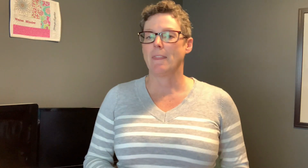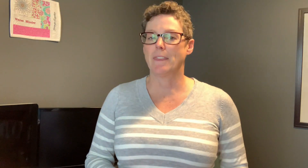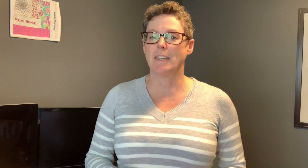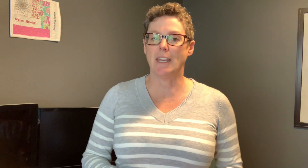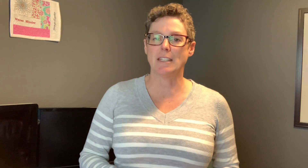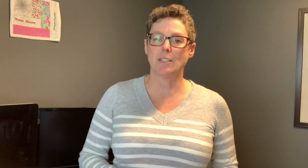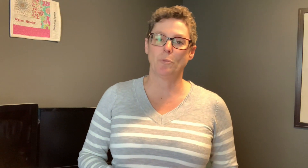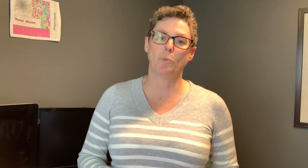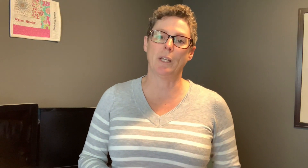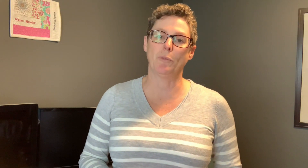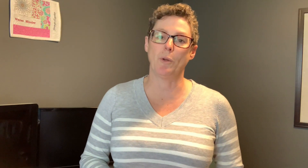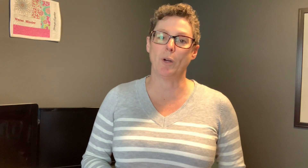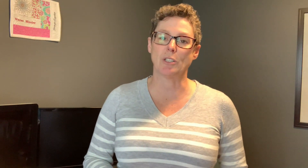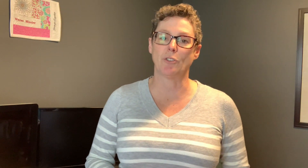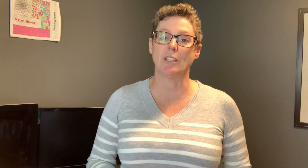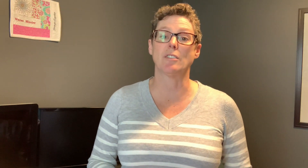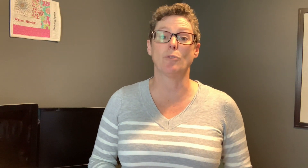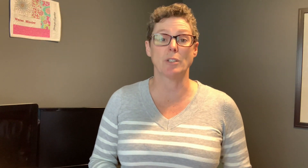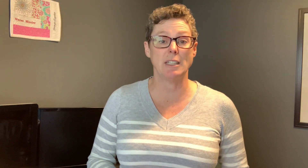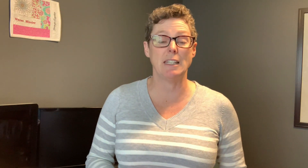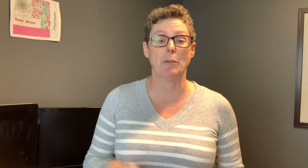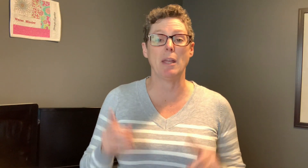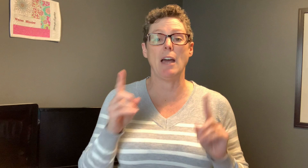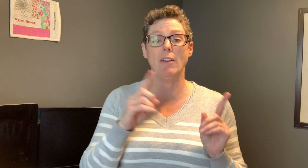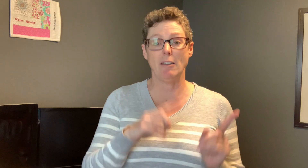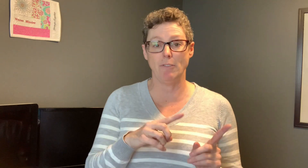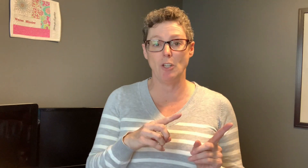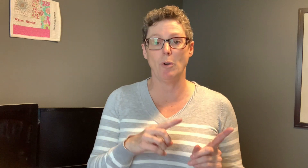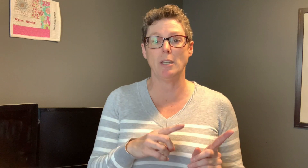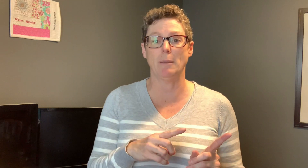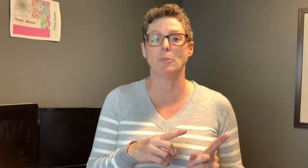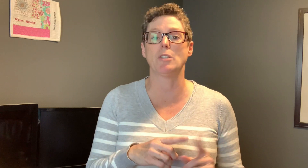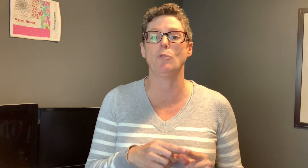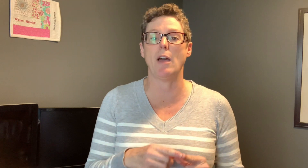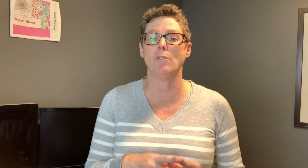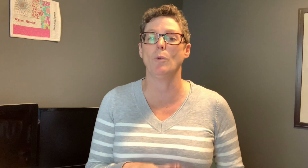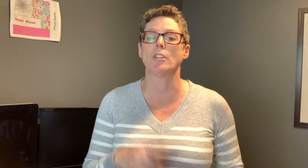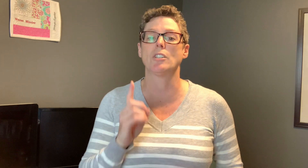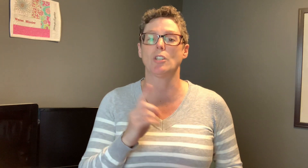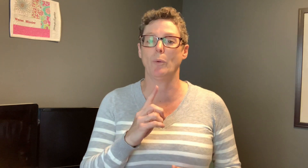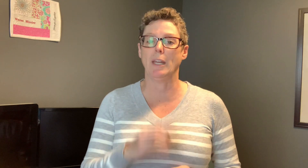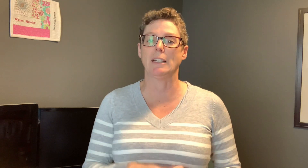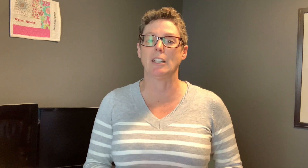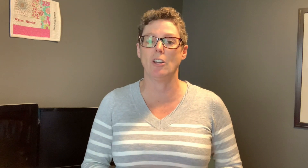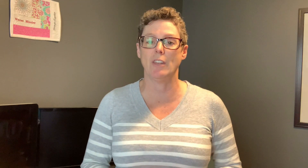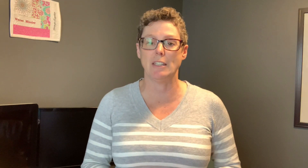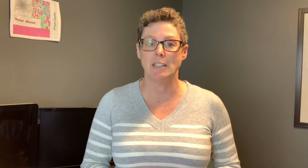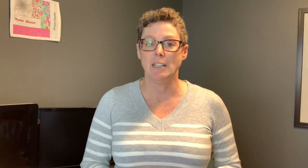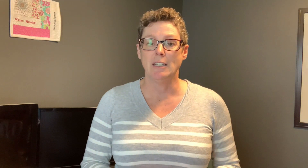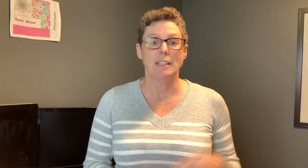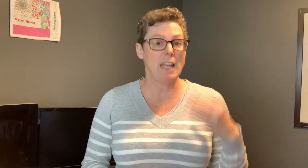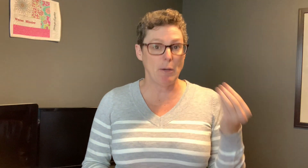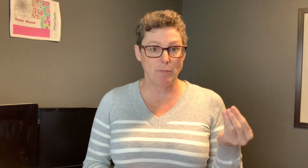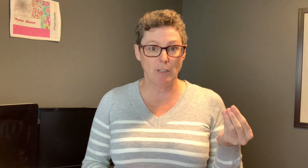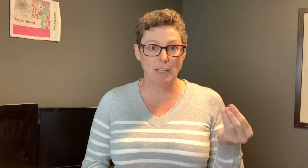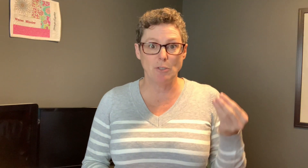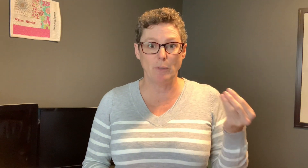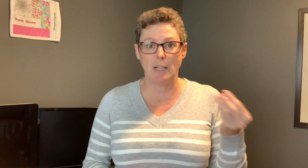The next one we want to learn is 14. Now we have had a video on numbers. If you haven't watched it, go ahead and click on that now if you'd like to, and then come